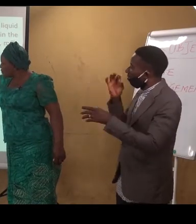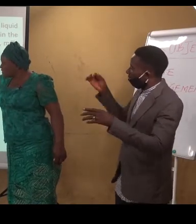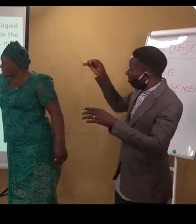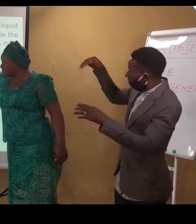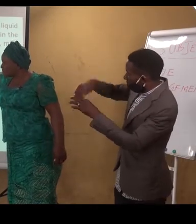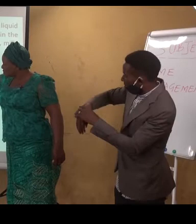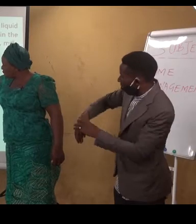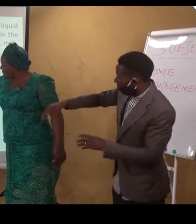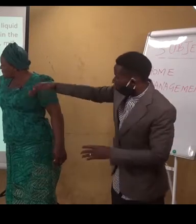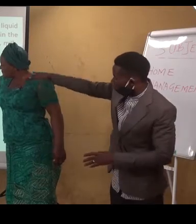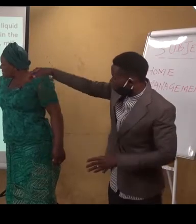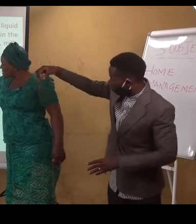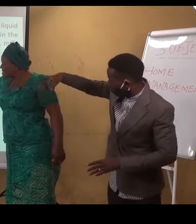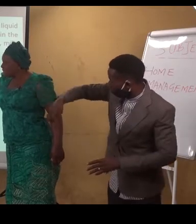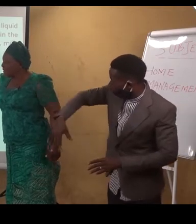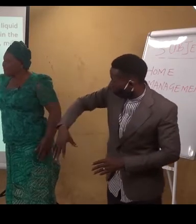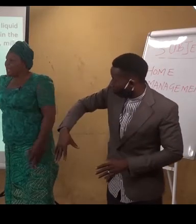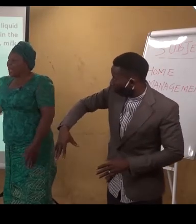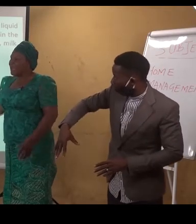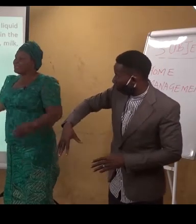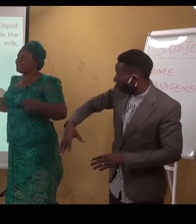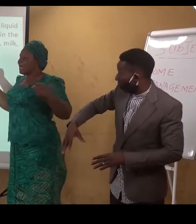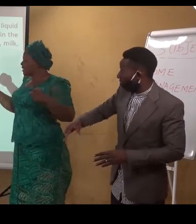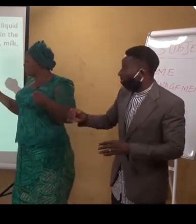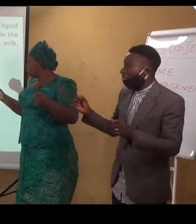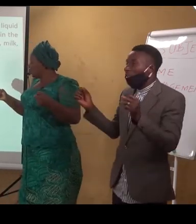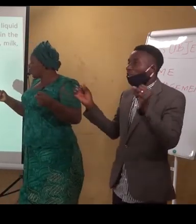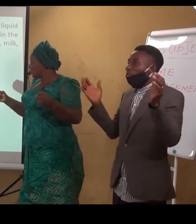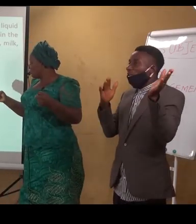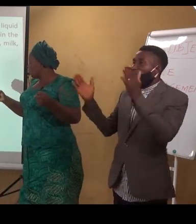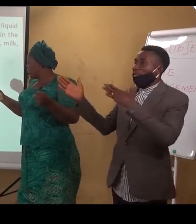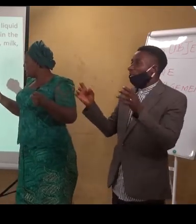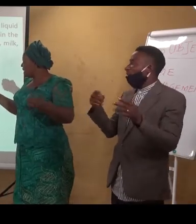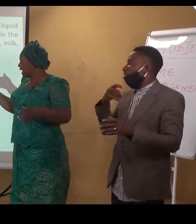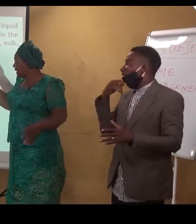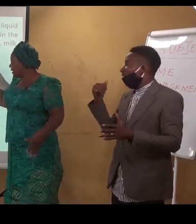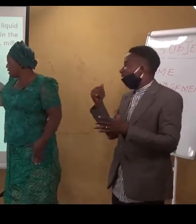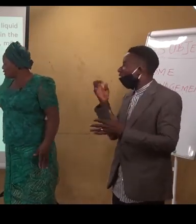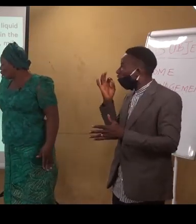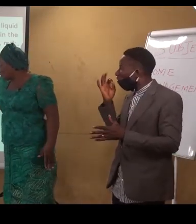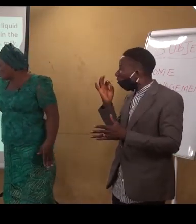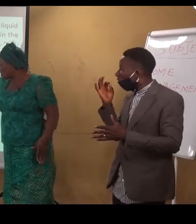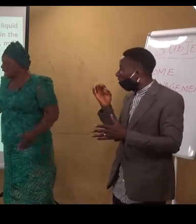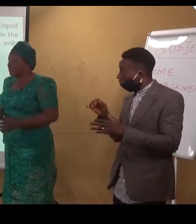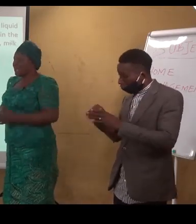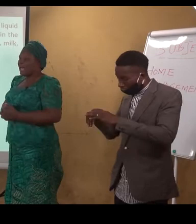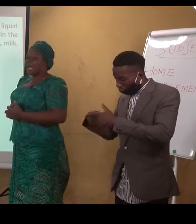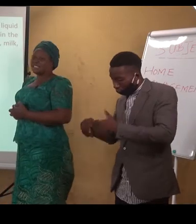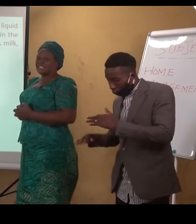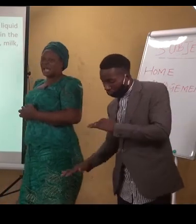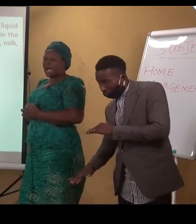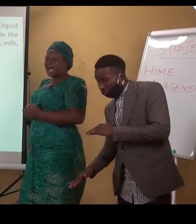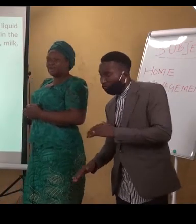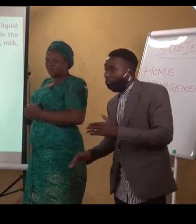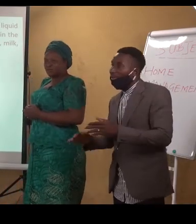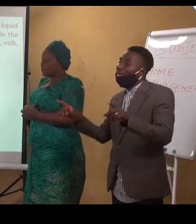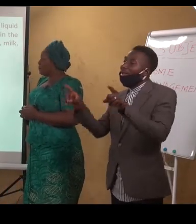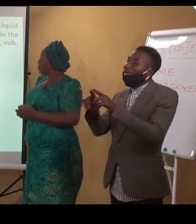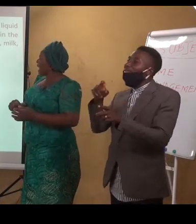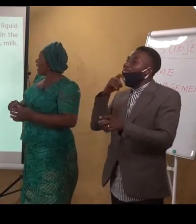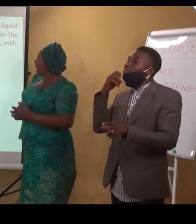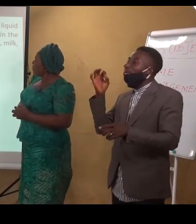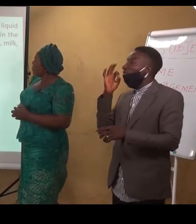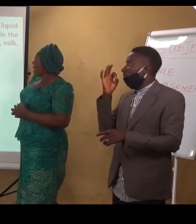through the nozzle in droplets, the air dries the food immediately and then it goes down as dried